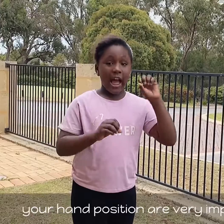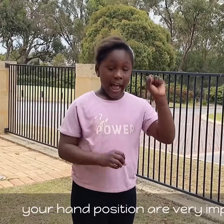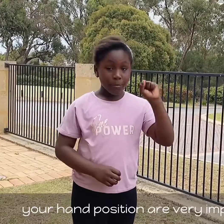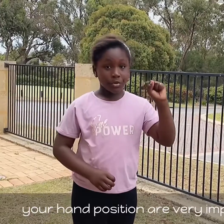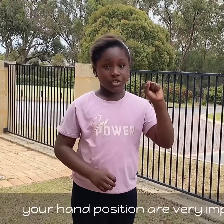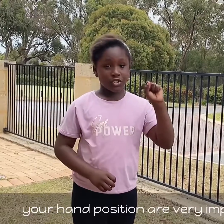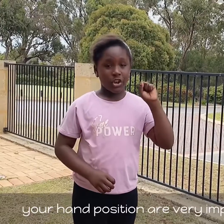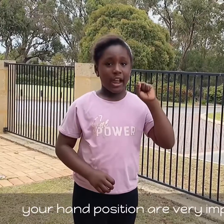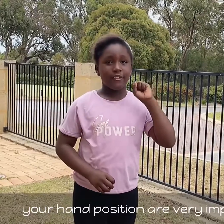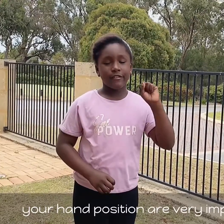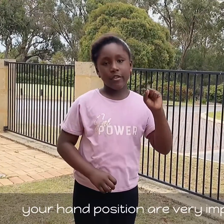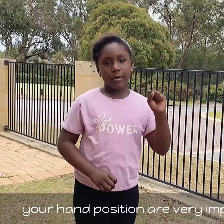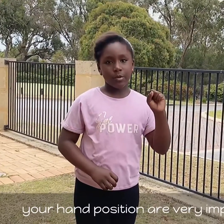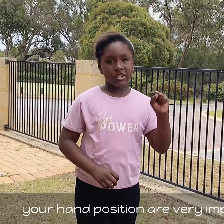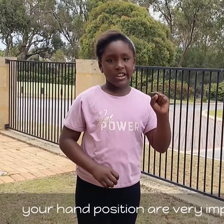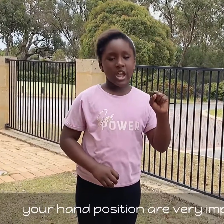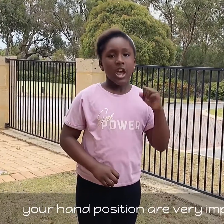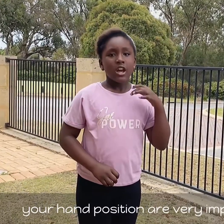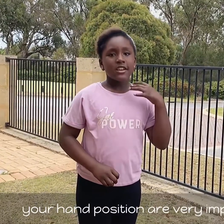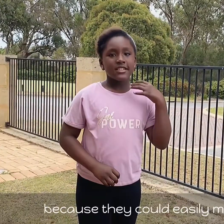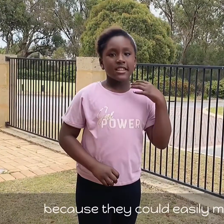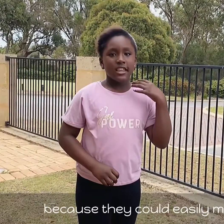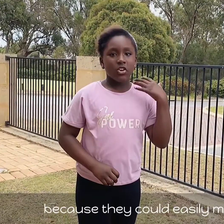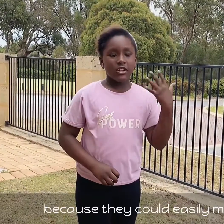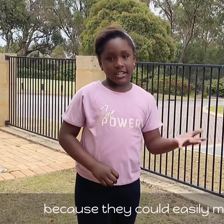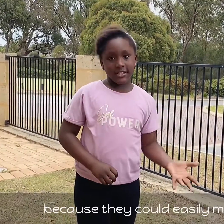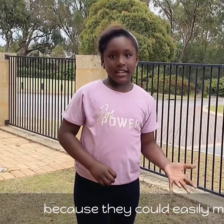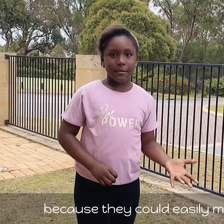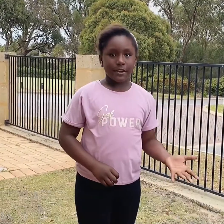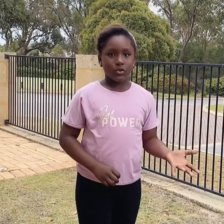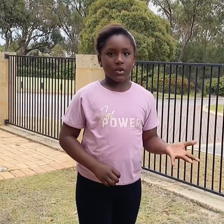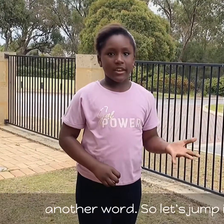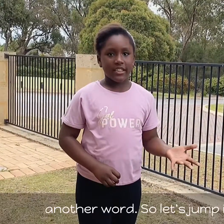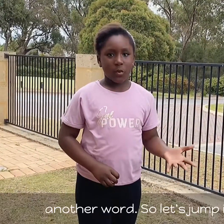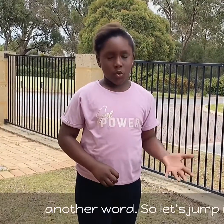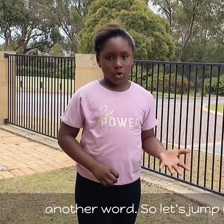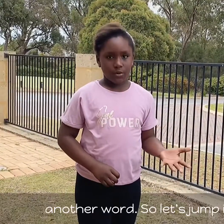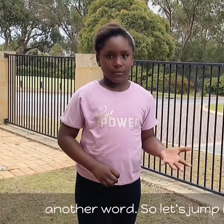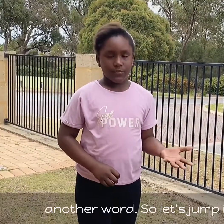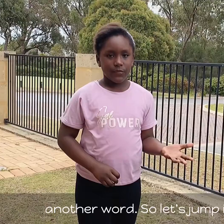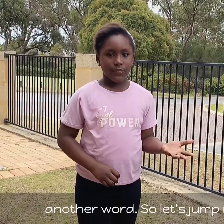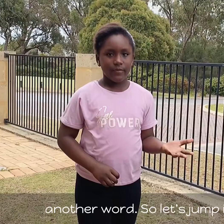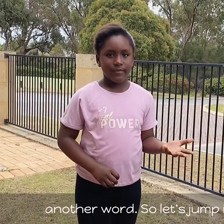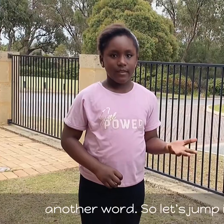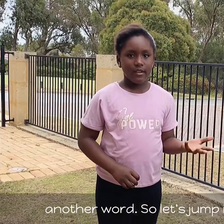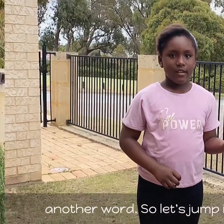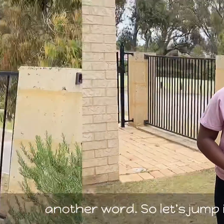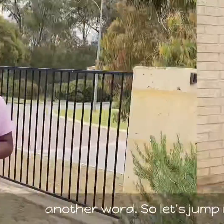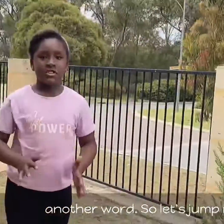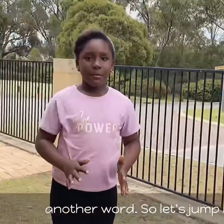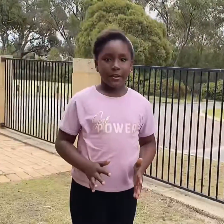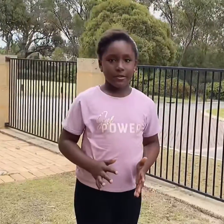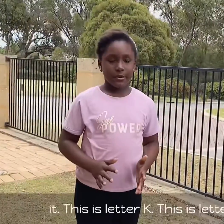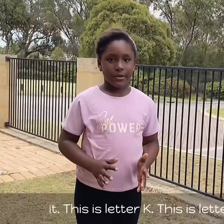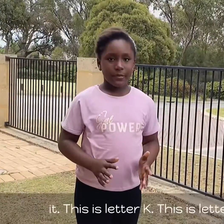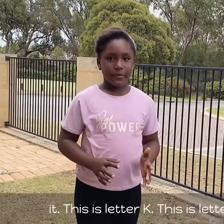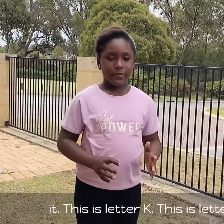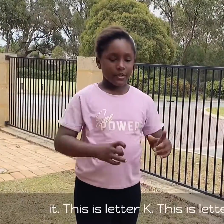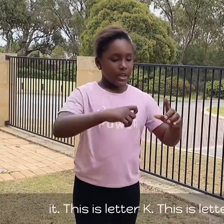hand position are very important because they could easily be into another word. So let's jump into it.